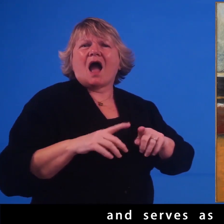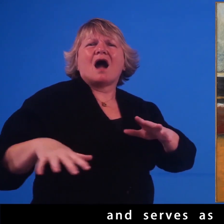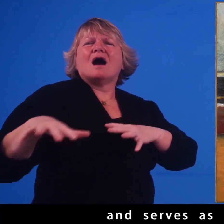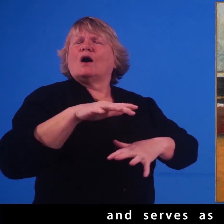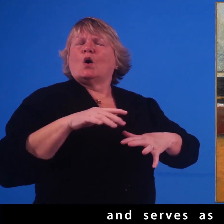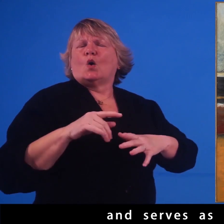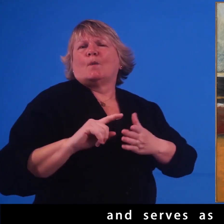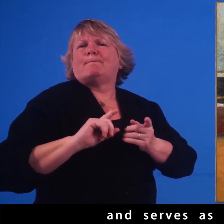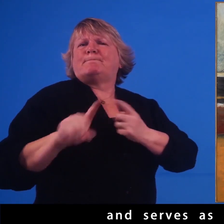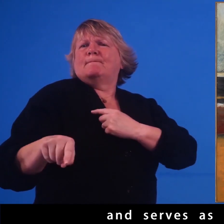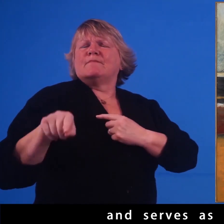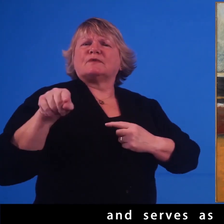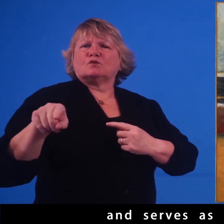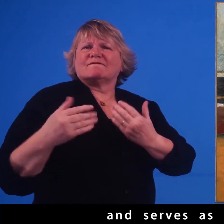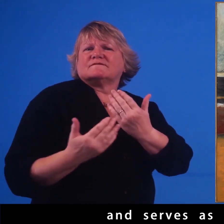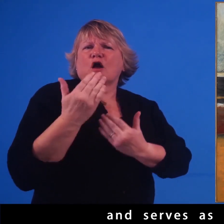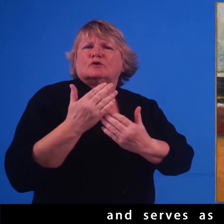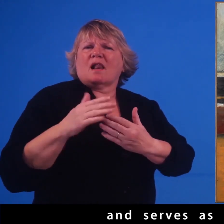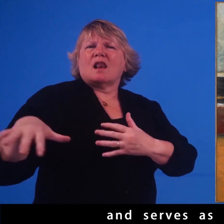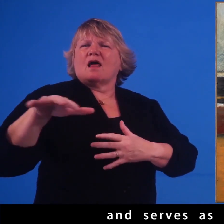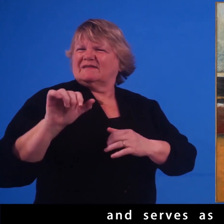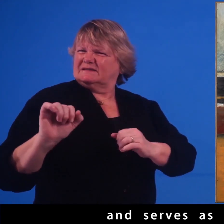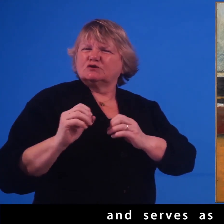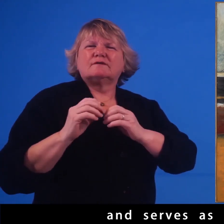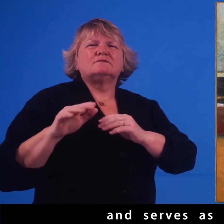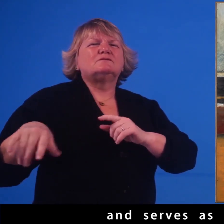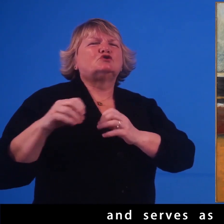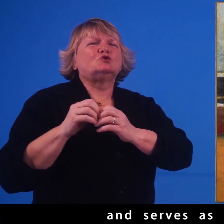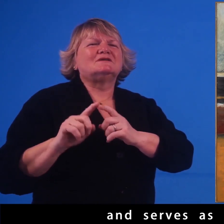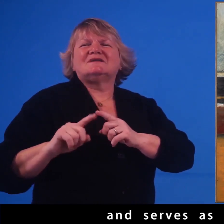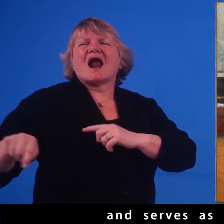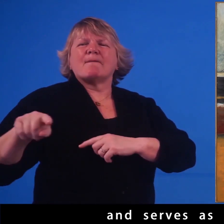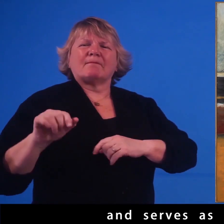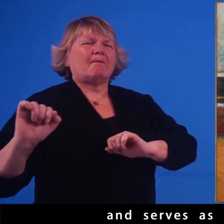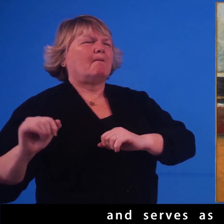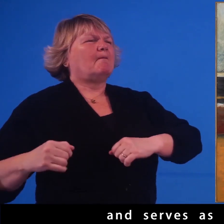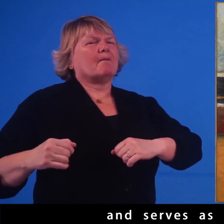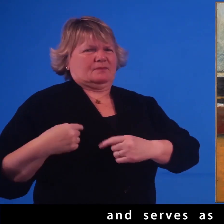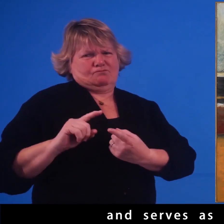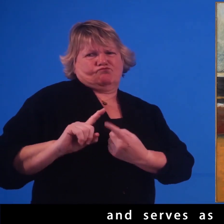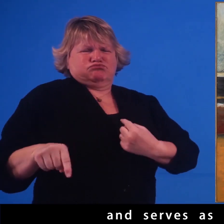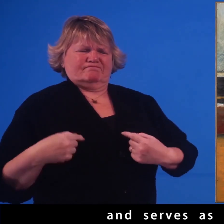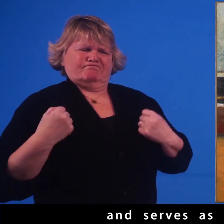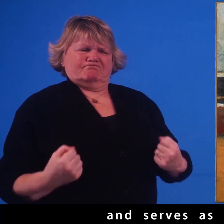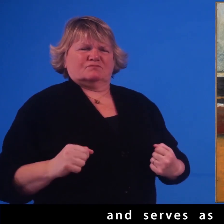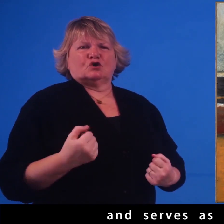and serves as a riposte to the fashionable posturing of his fellow students.